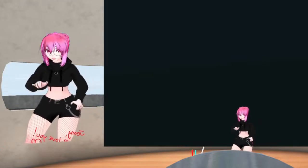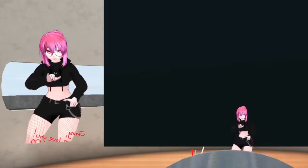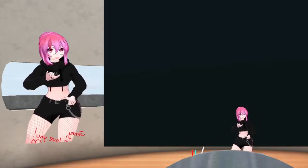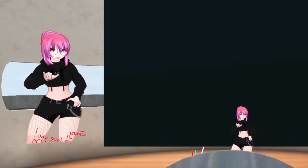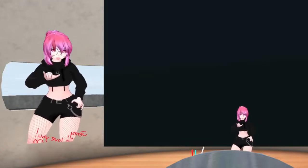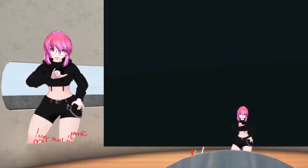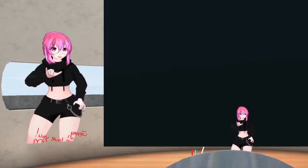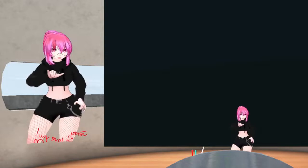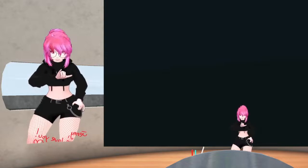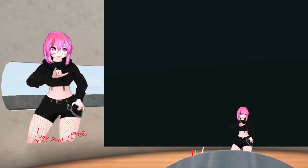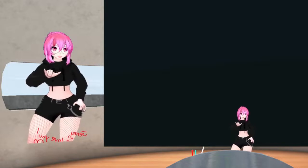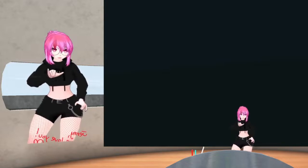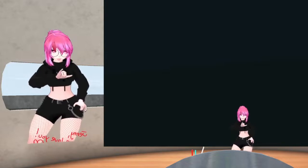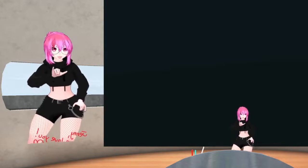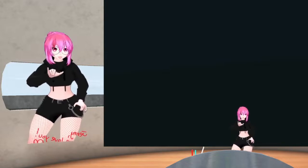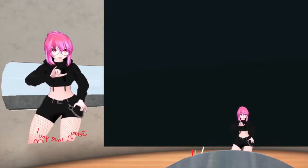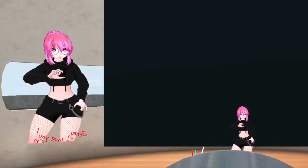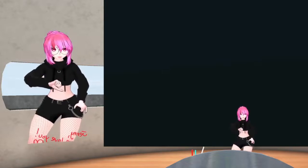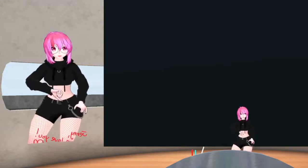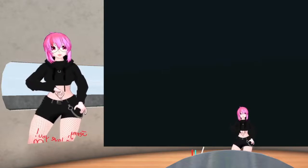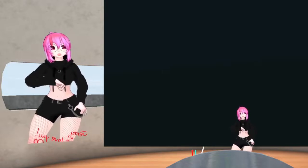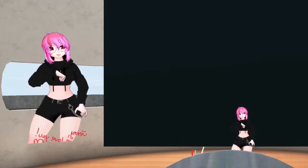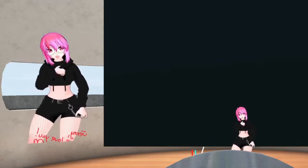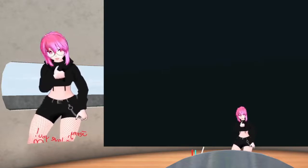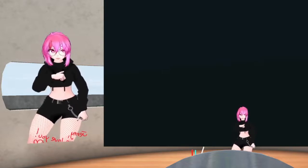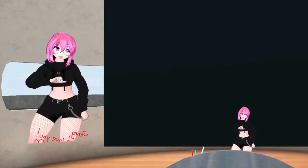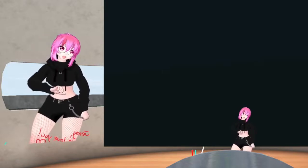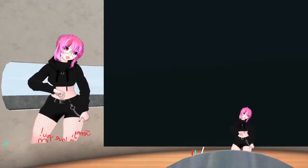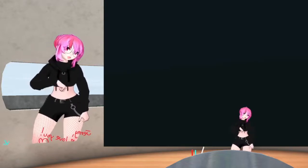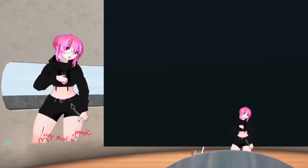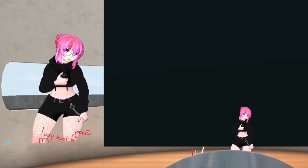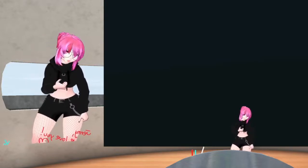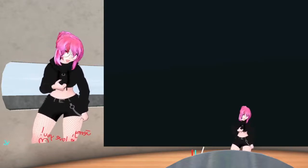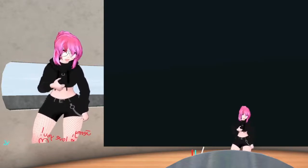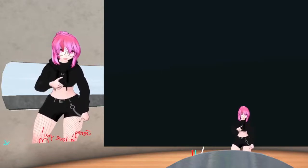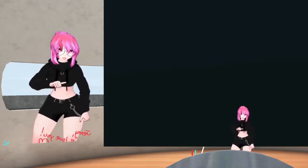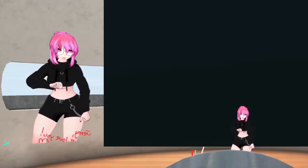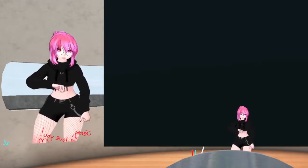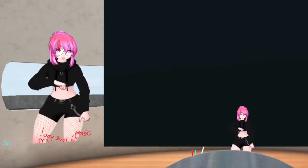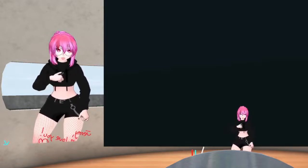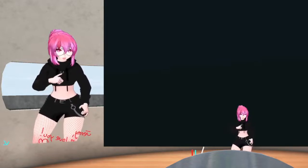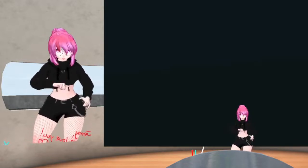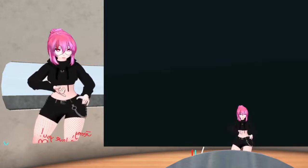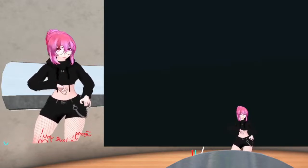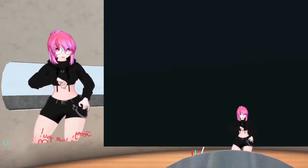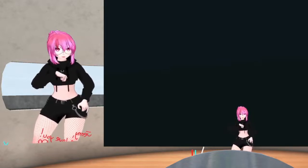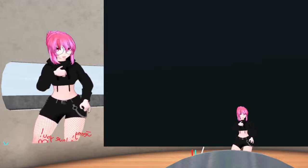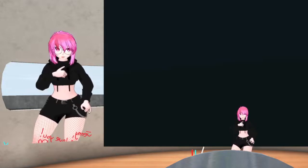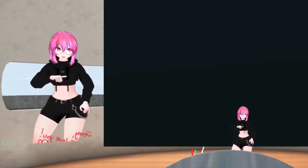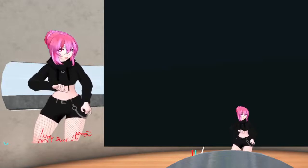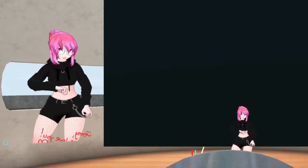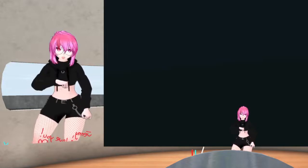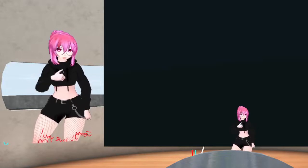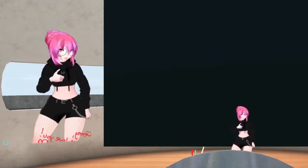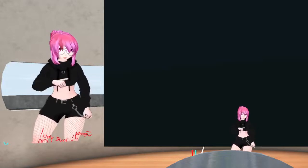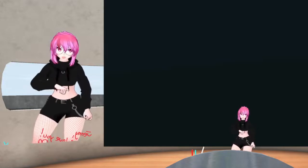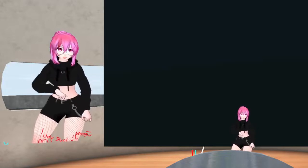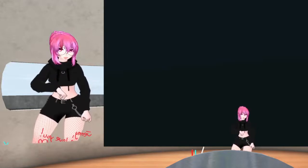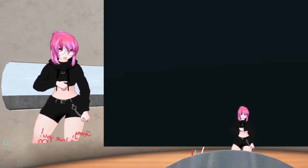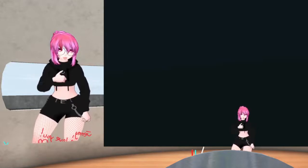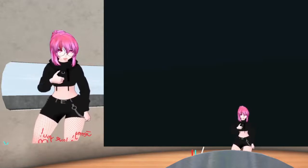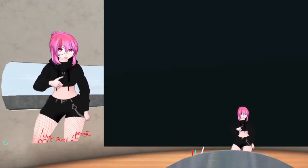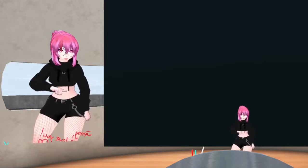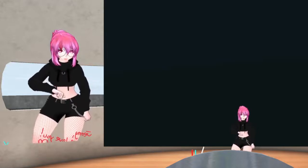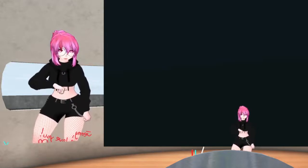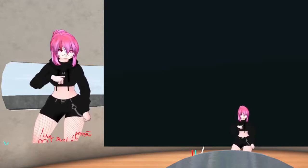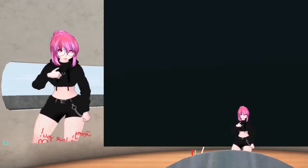Proud? Yes, proud is the same. So you're showing you're proud, you're prideful. It's all the same. Yeah, it's all the same. Anything